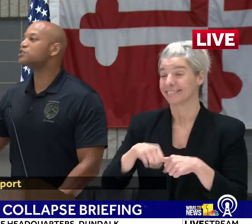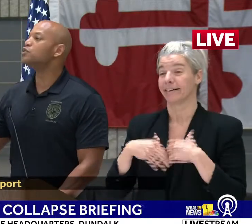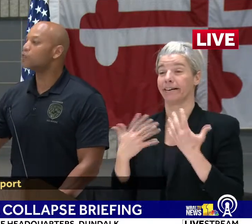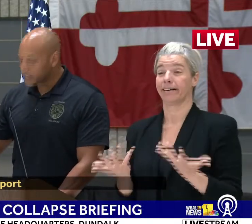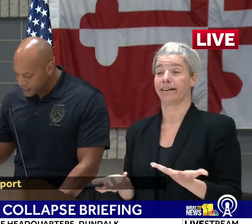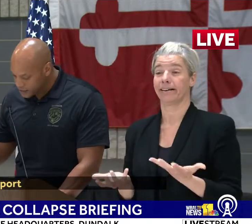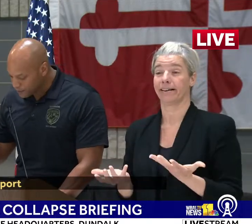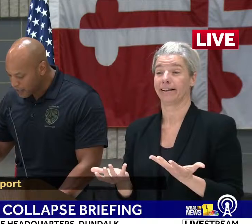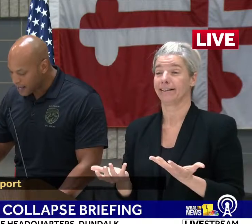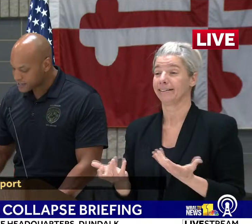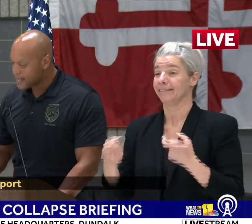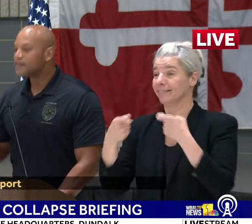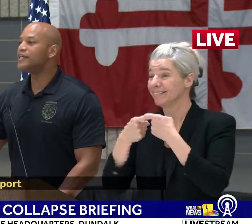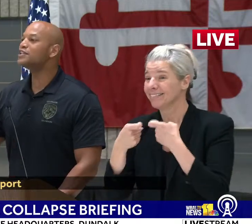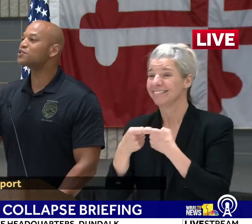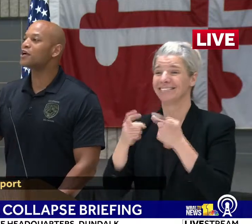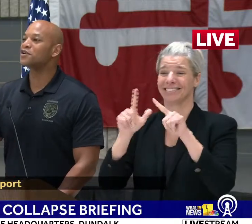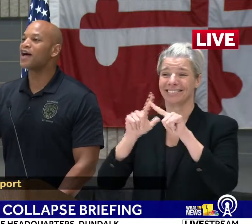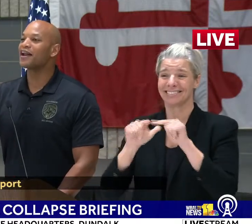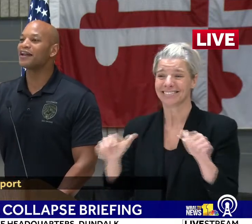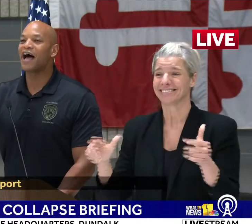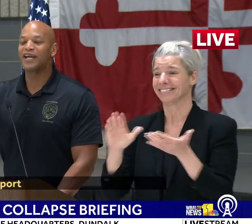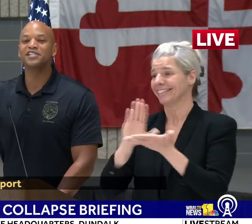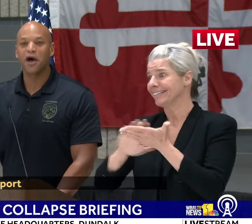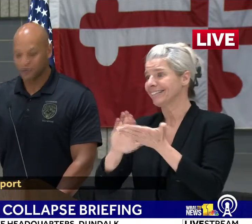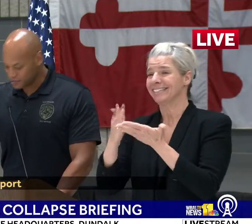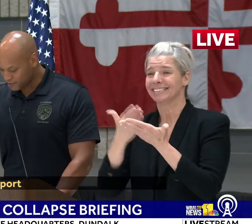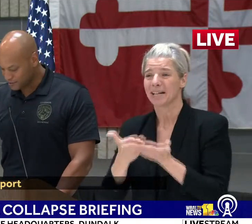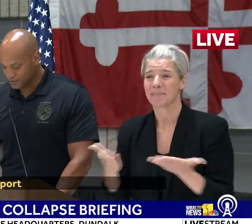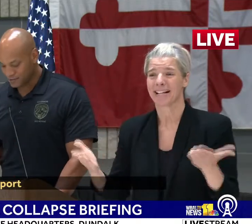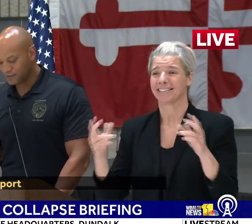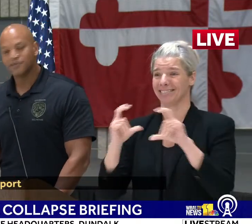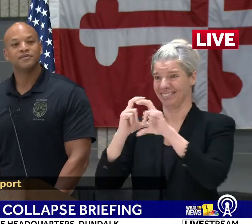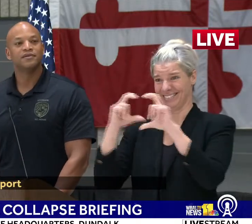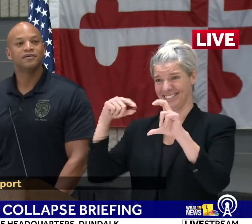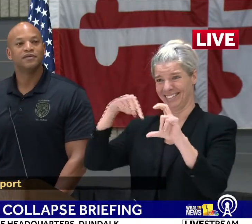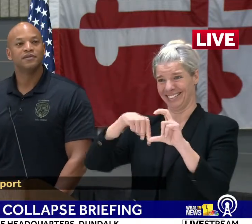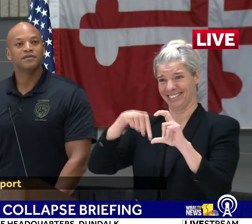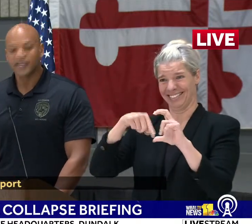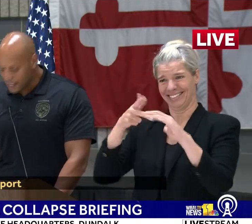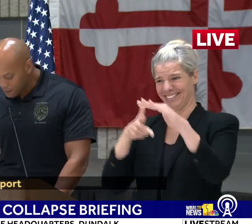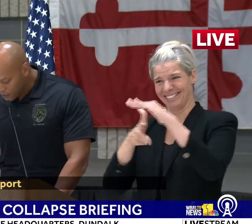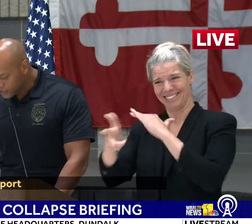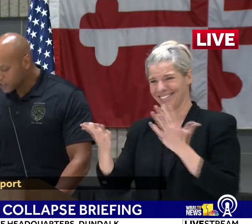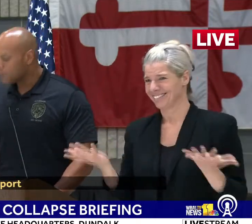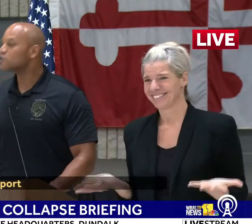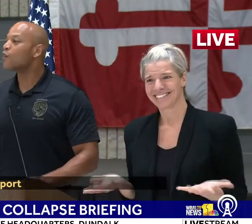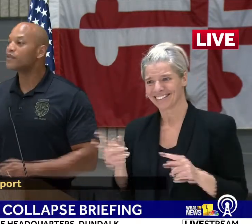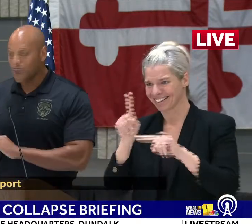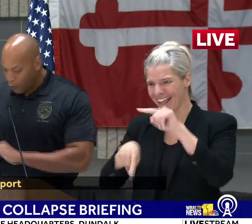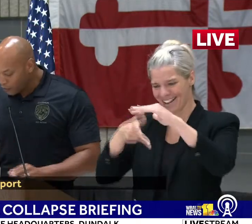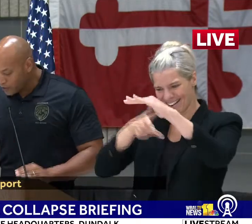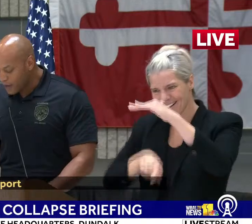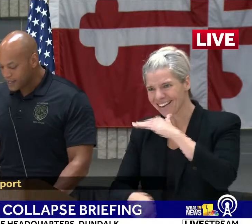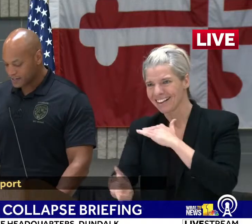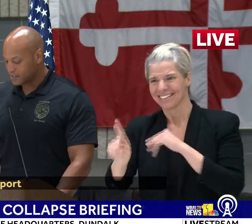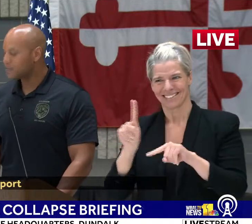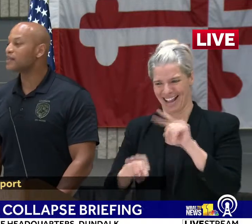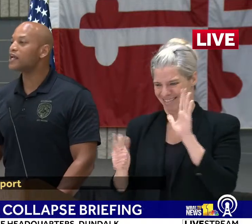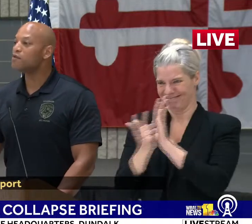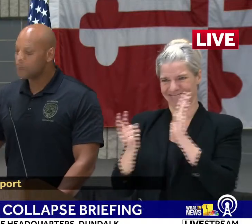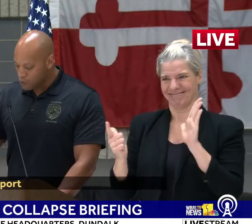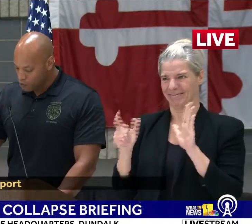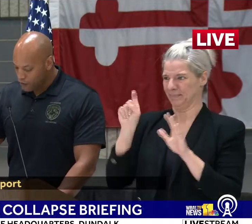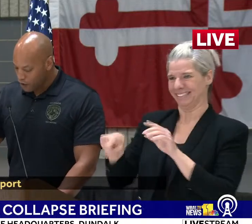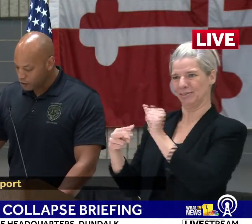lithium batteries to cleaning supplies. These trucks are not allowed in tunnels. The Key Bridge was one of the only